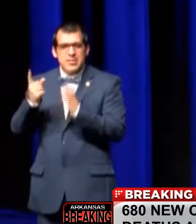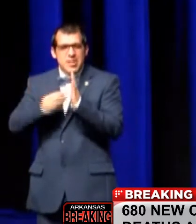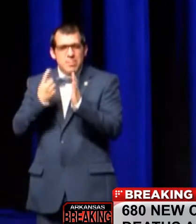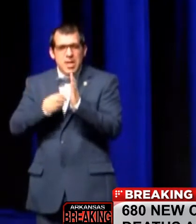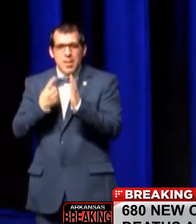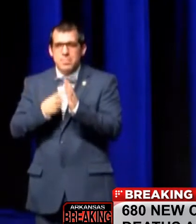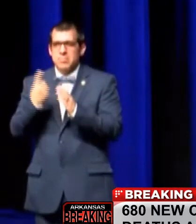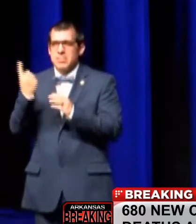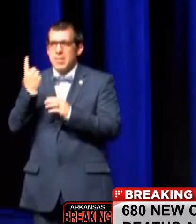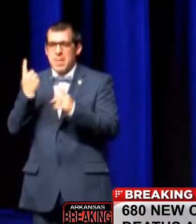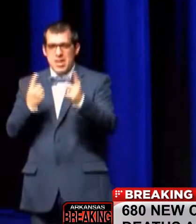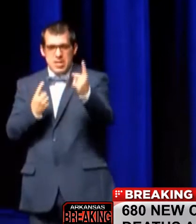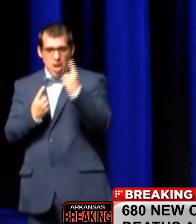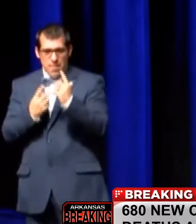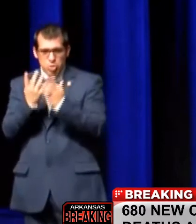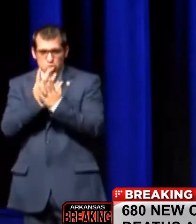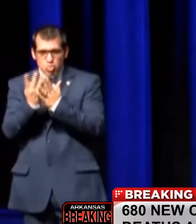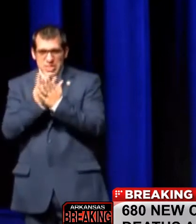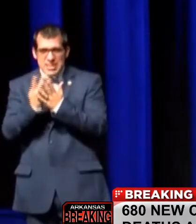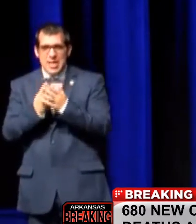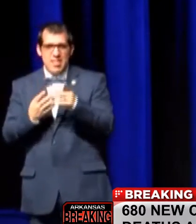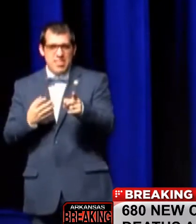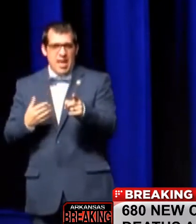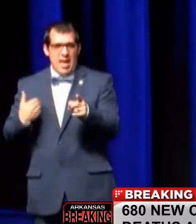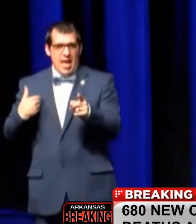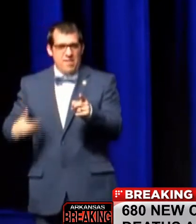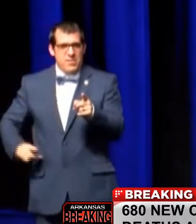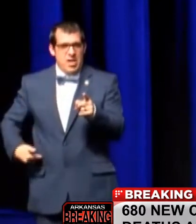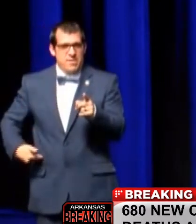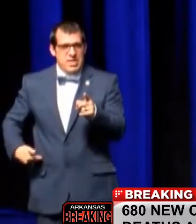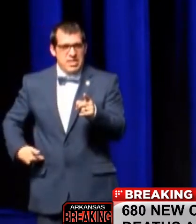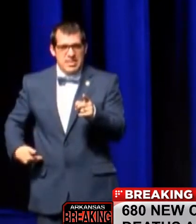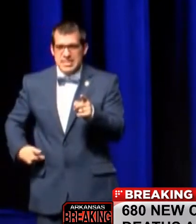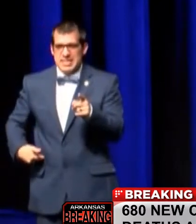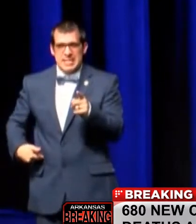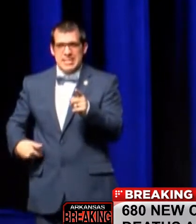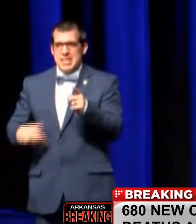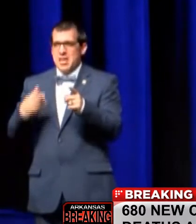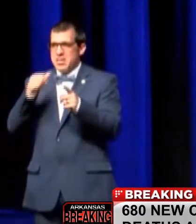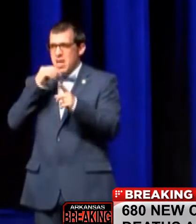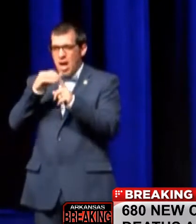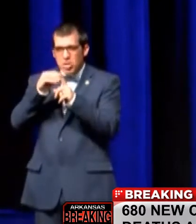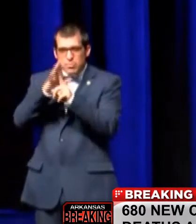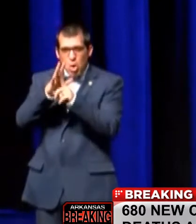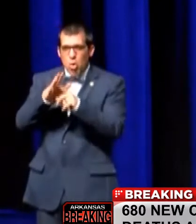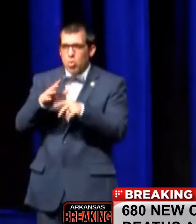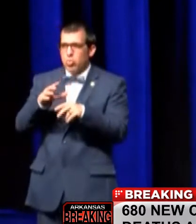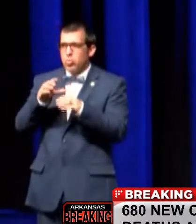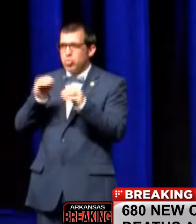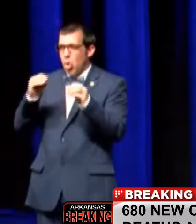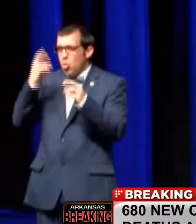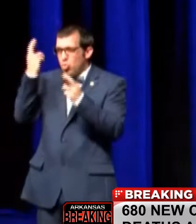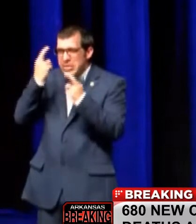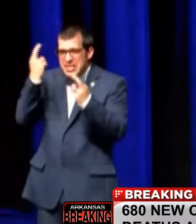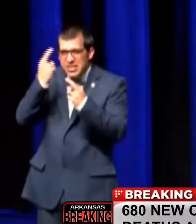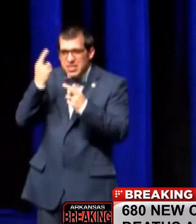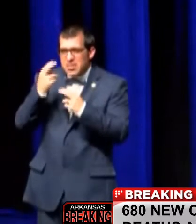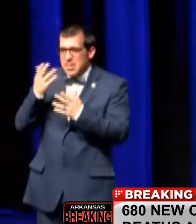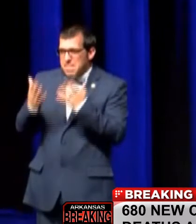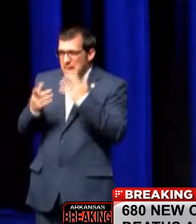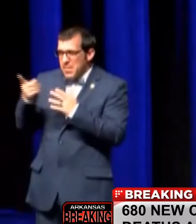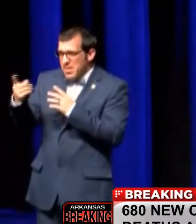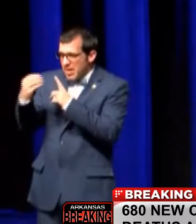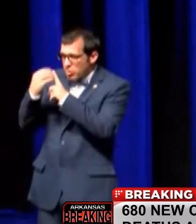someone would come to be screened and they had a gut feeling. No, they hadn't been exposed. They had no reason to think that they may have